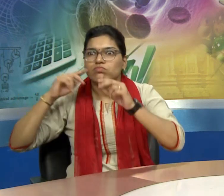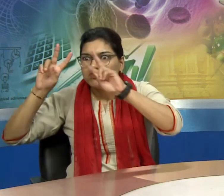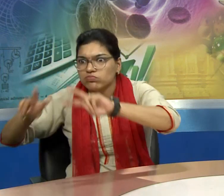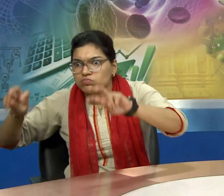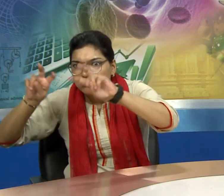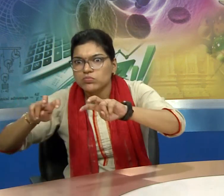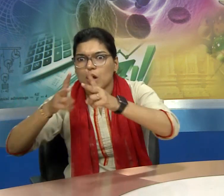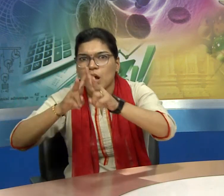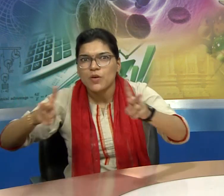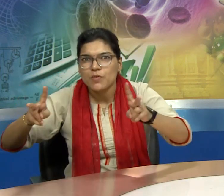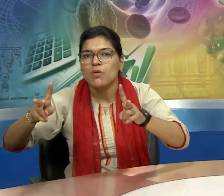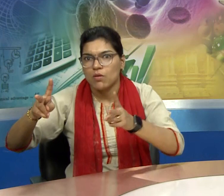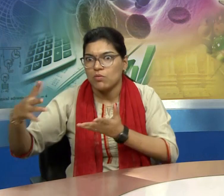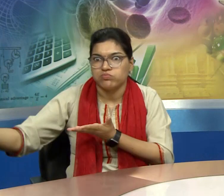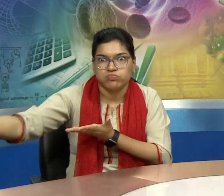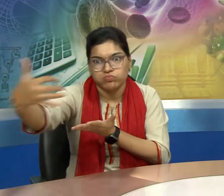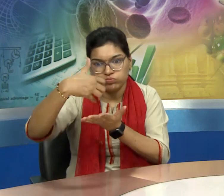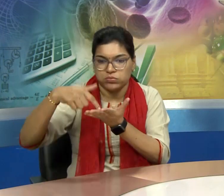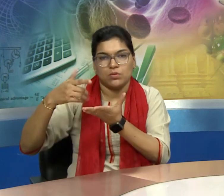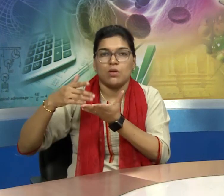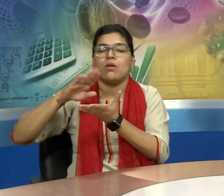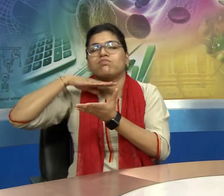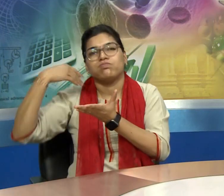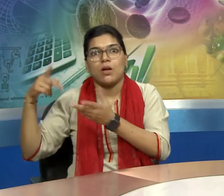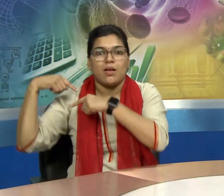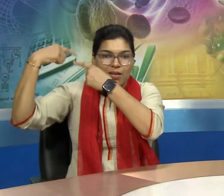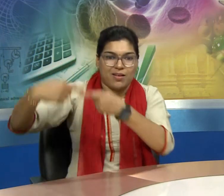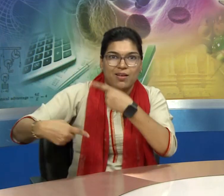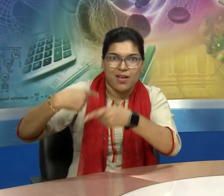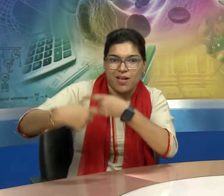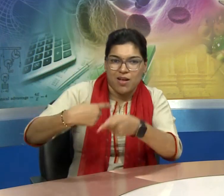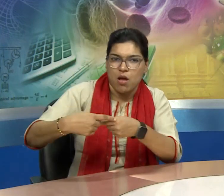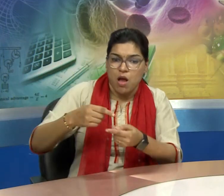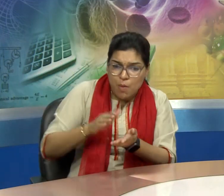We have our grandparents and we are their